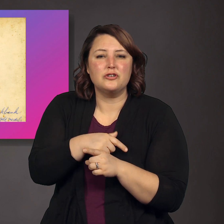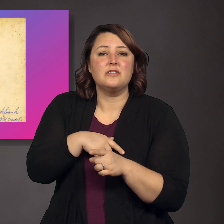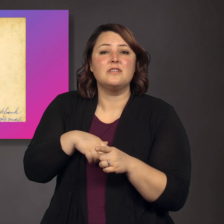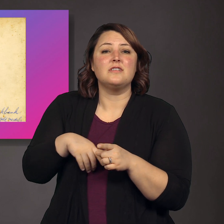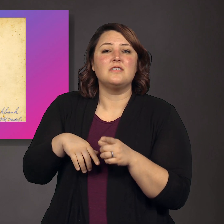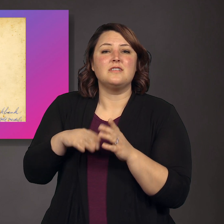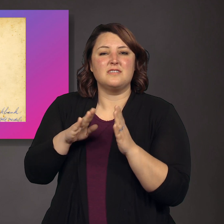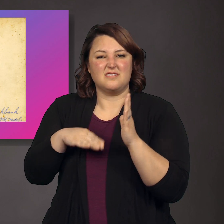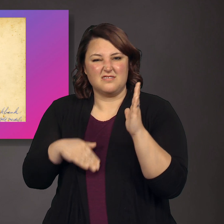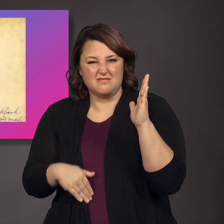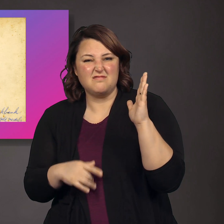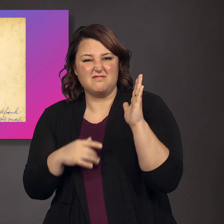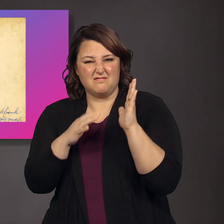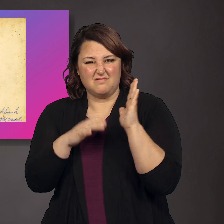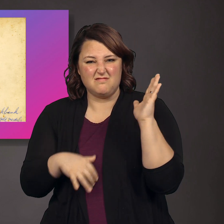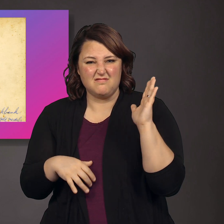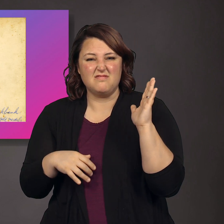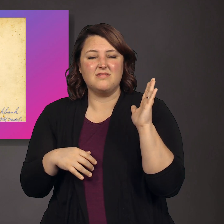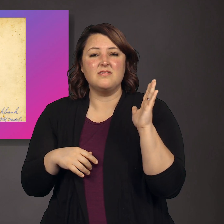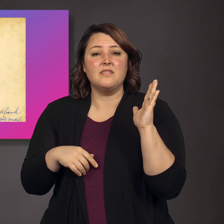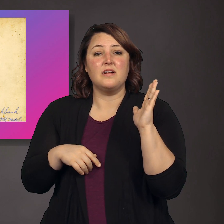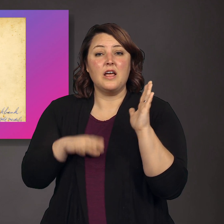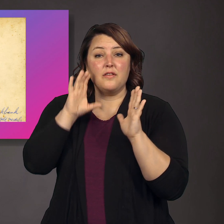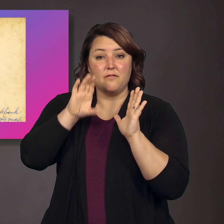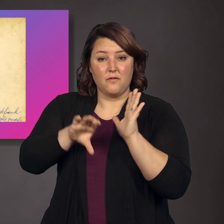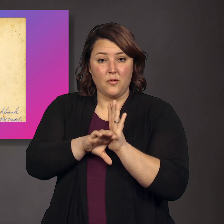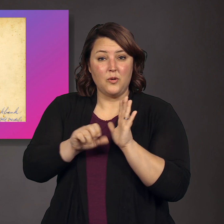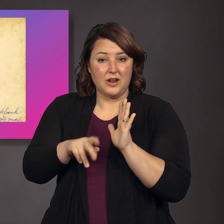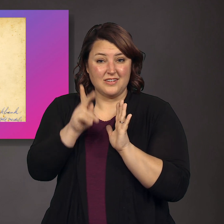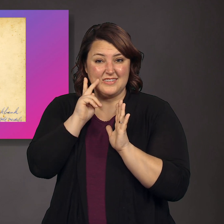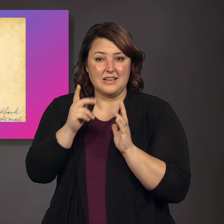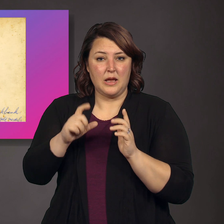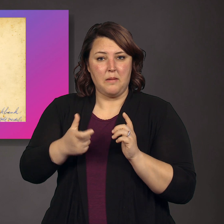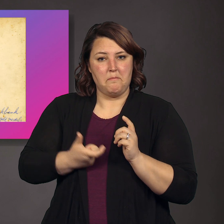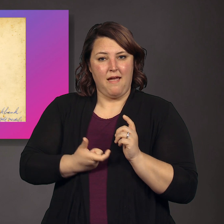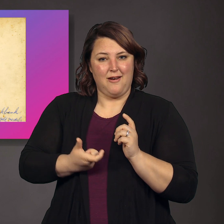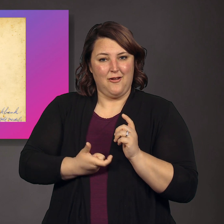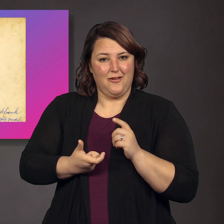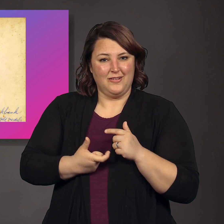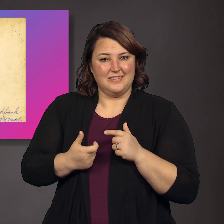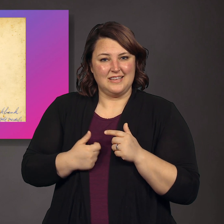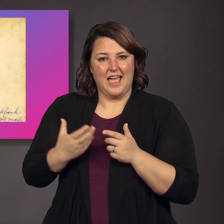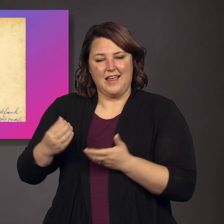gold medals. And the photo, you can see a lot of her medals and one of the cups.